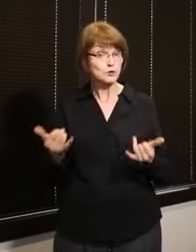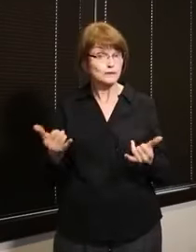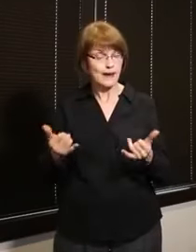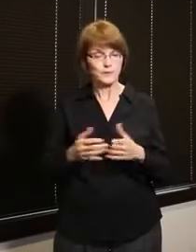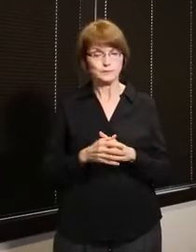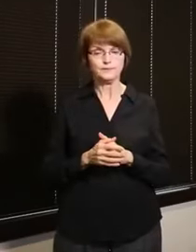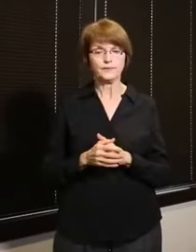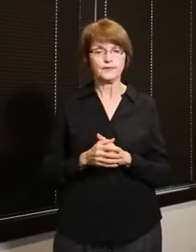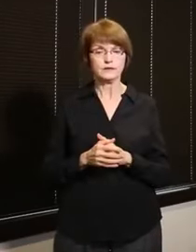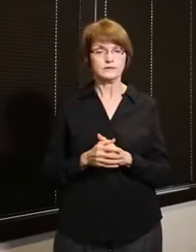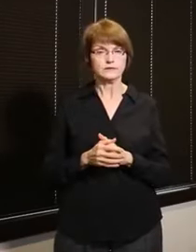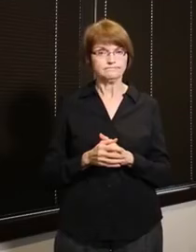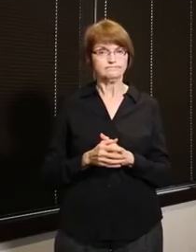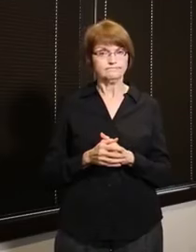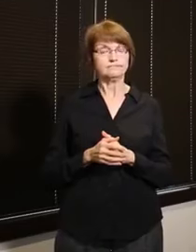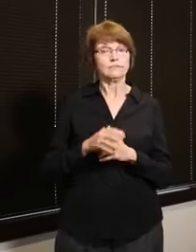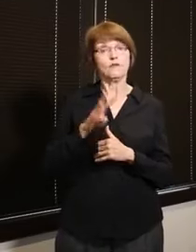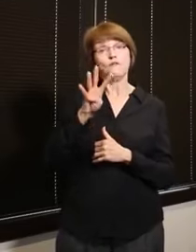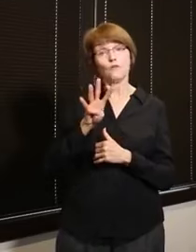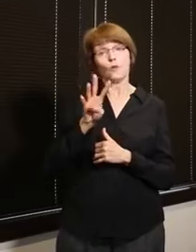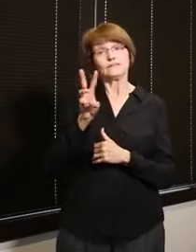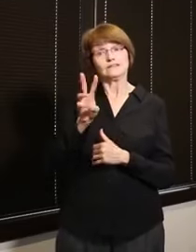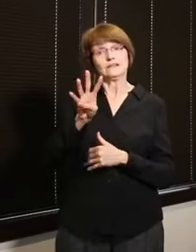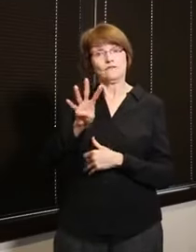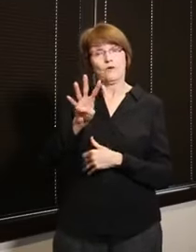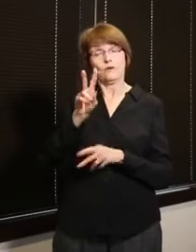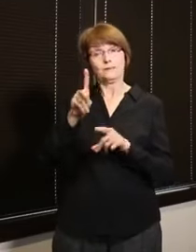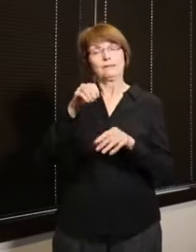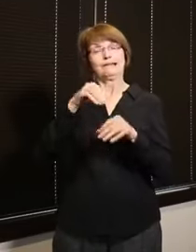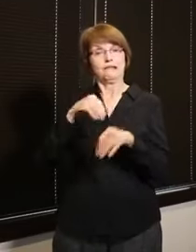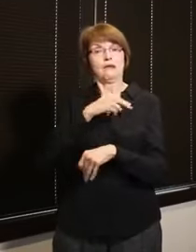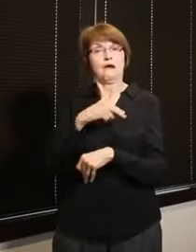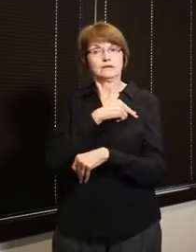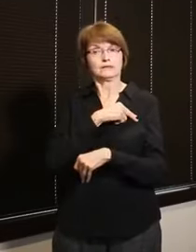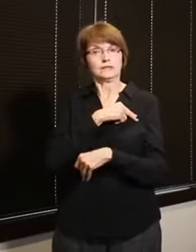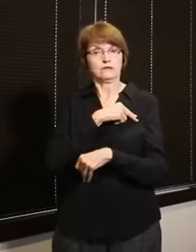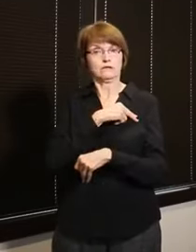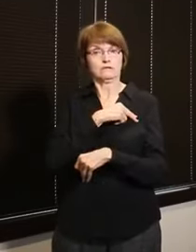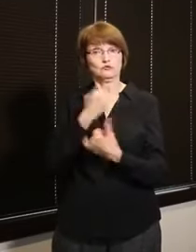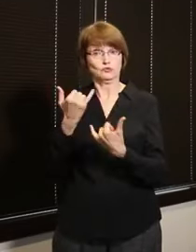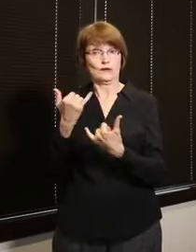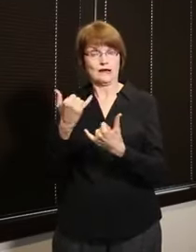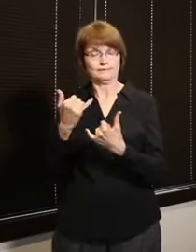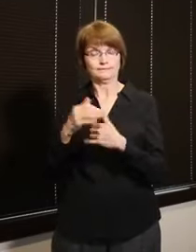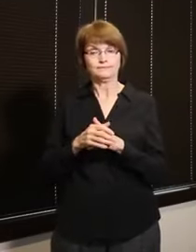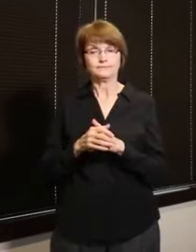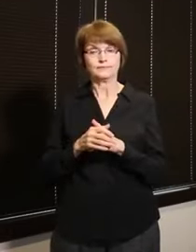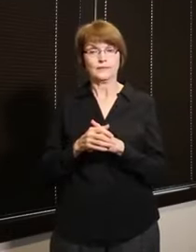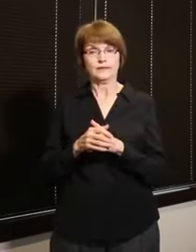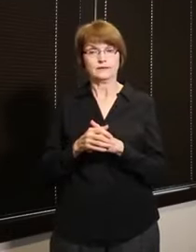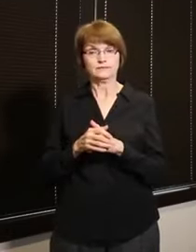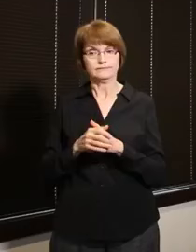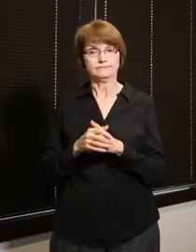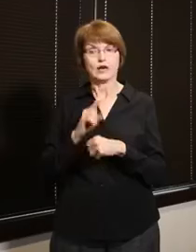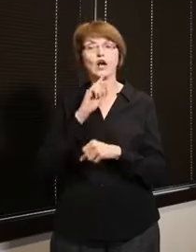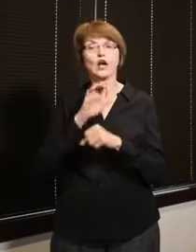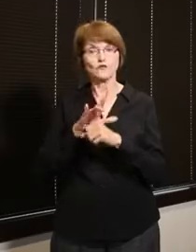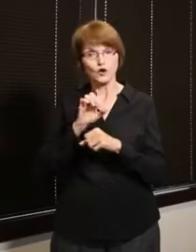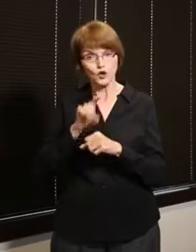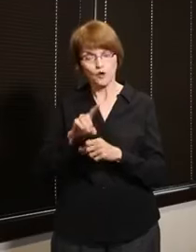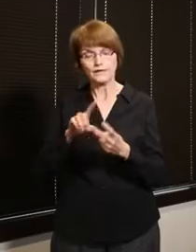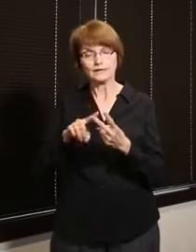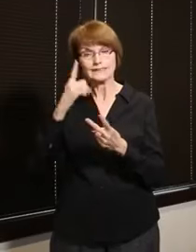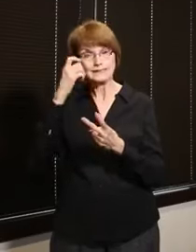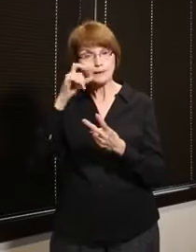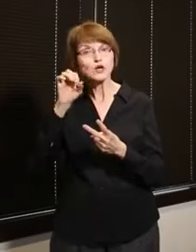So as I mentioned, we had 464 hospitalizations today of confirmed COVID and